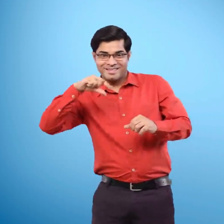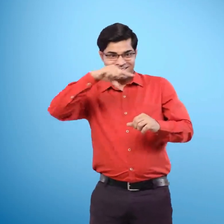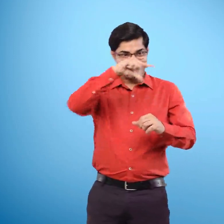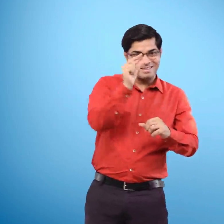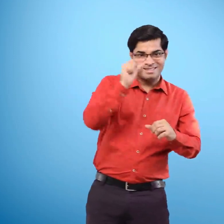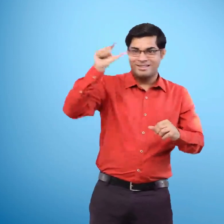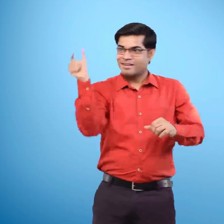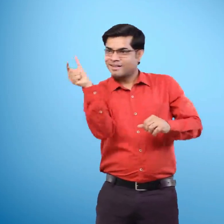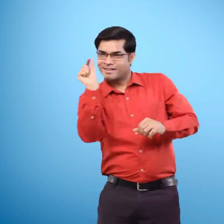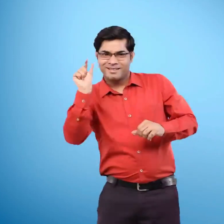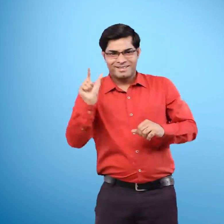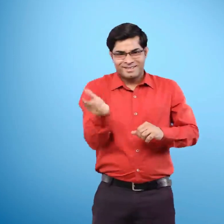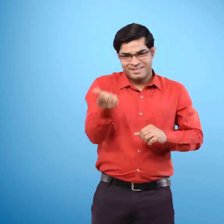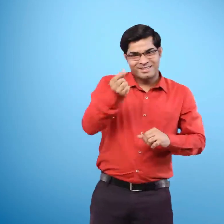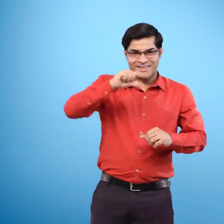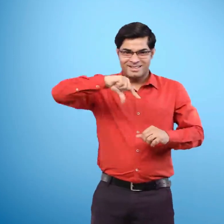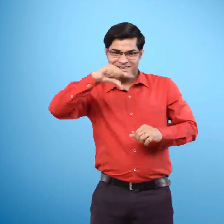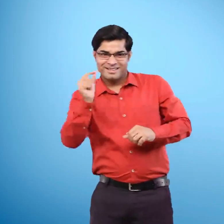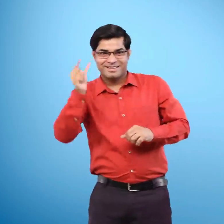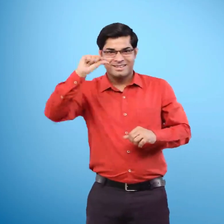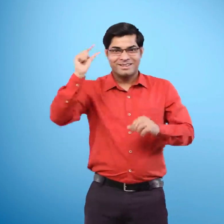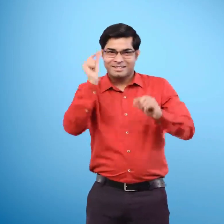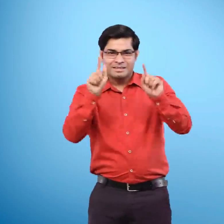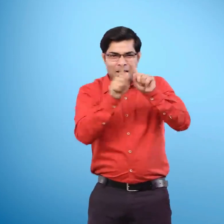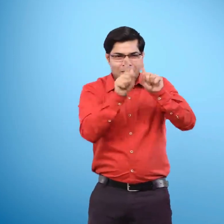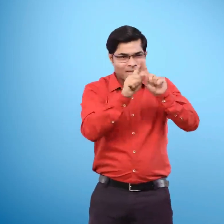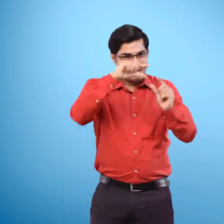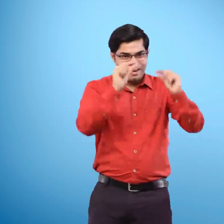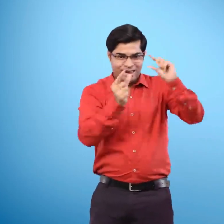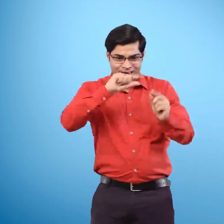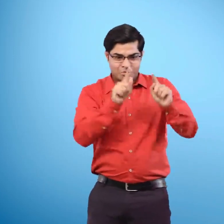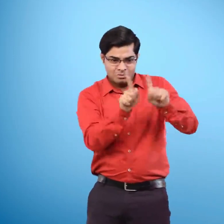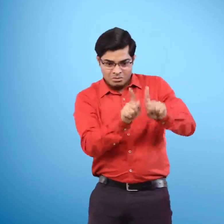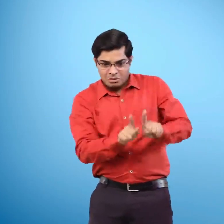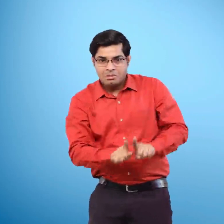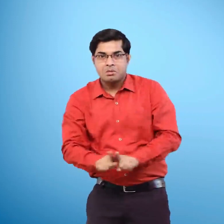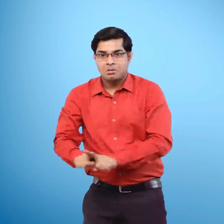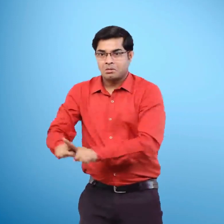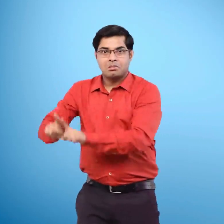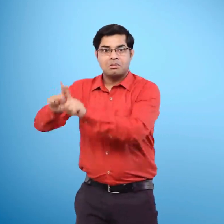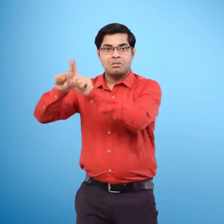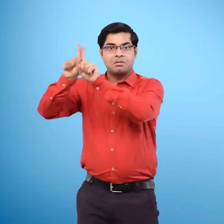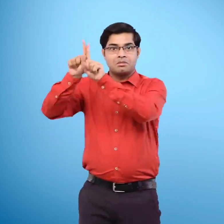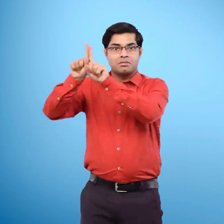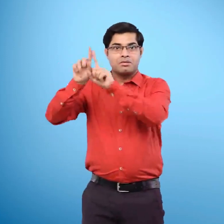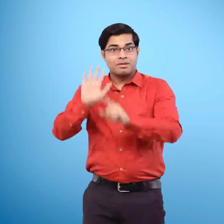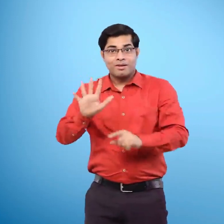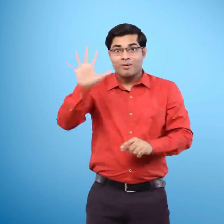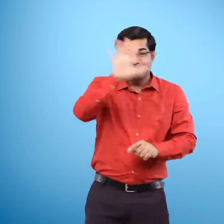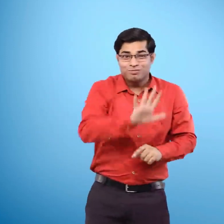The pattern on the borders consists of green leaves pointing in upwards and downward